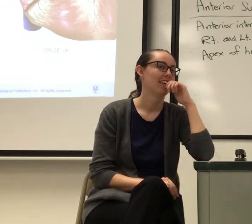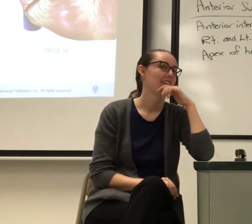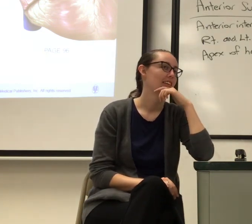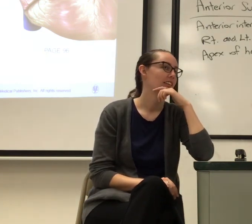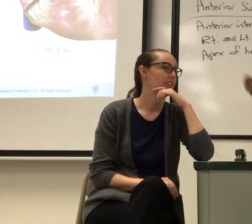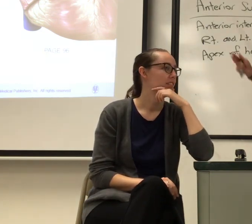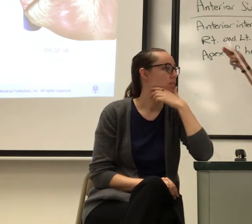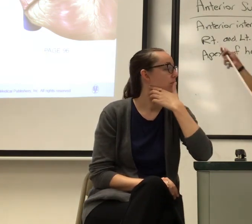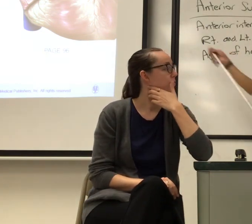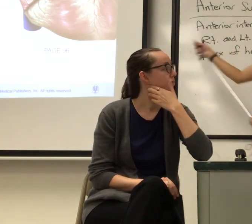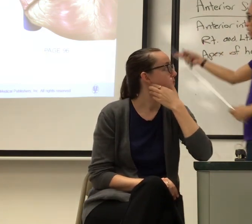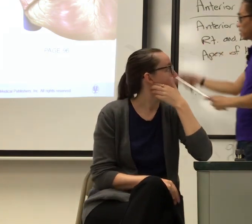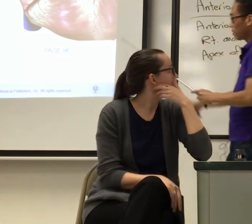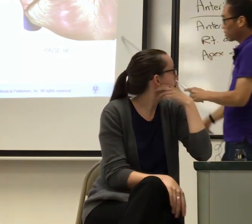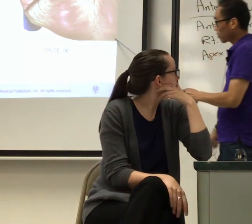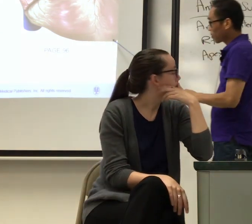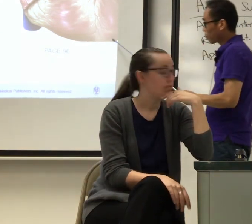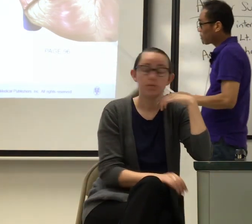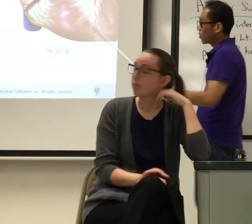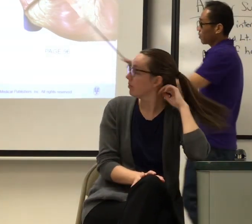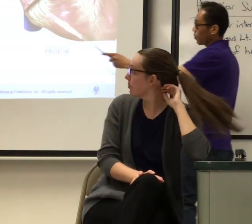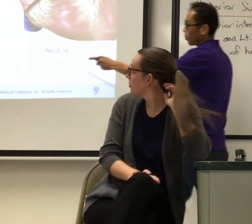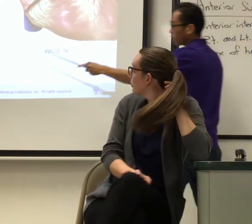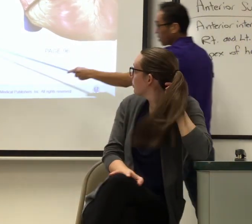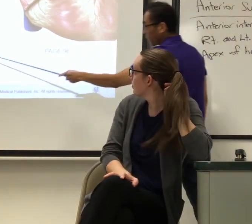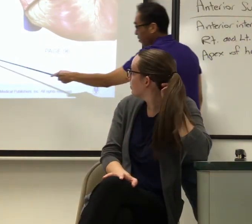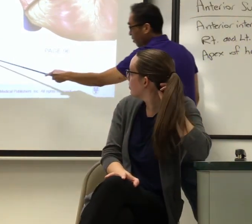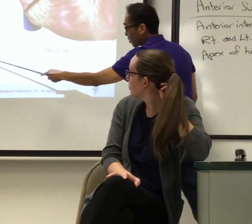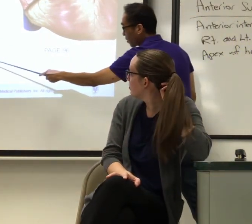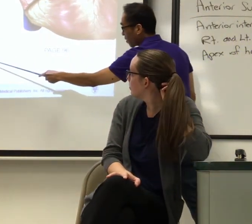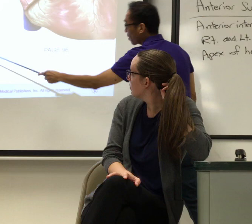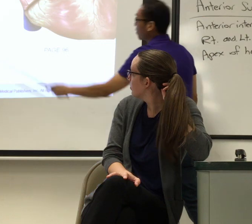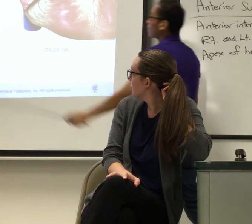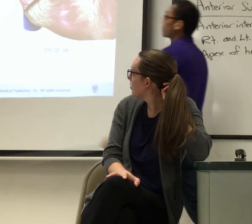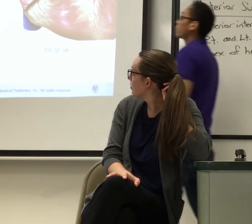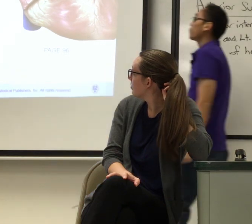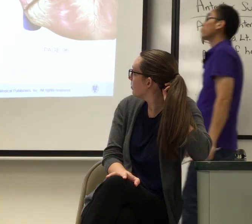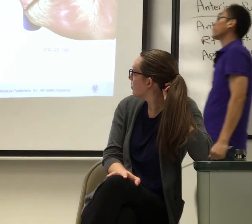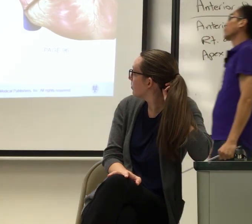for example, right, you can't really see it here or here.